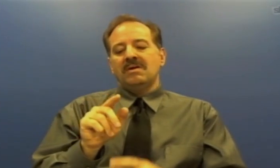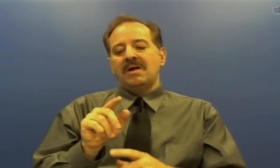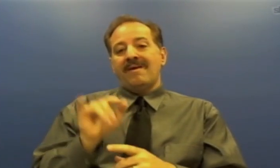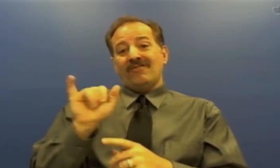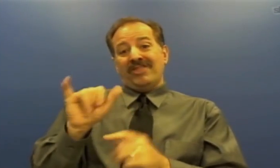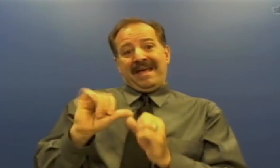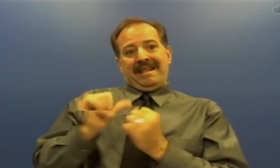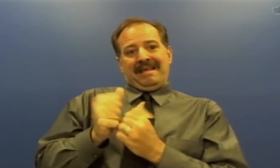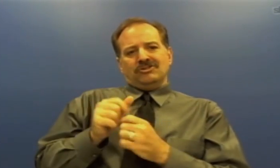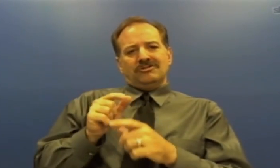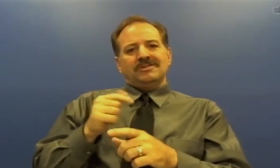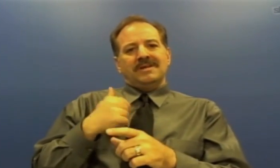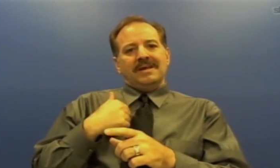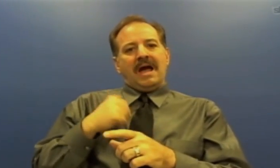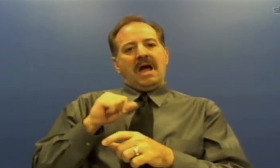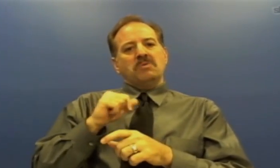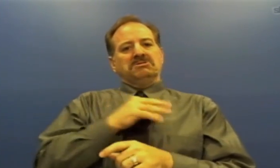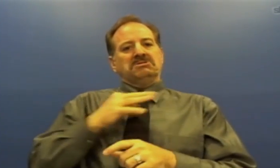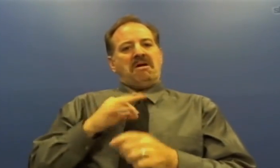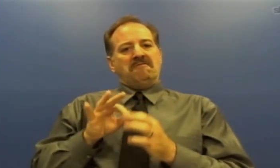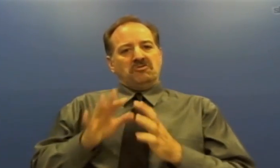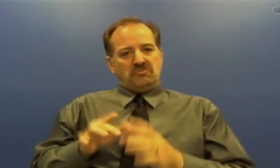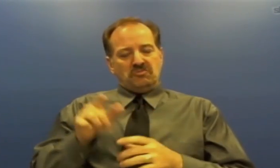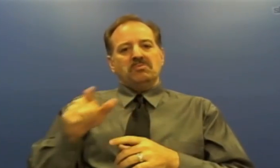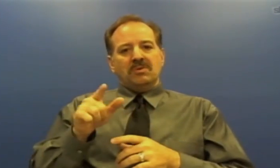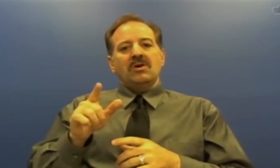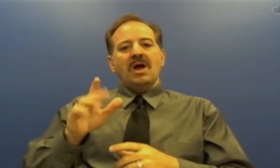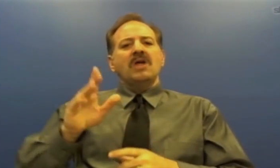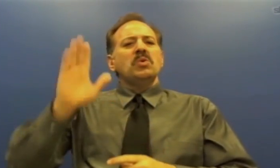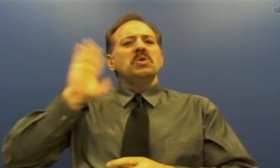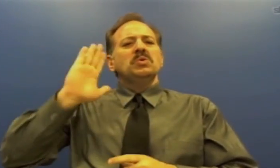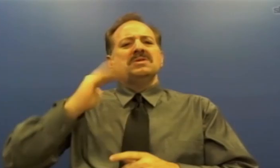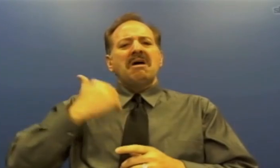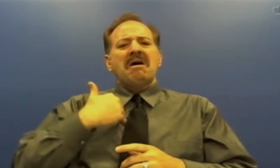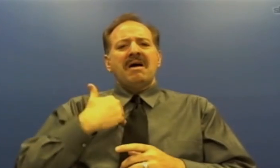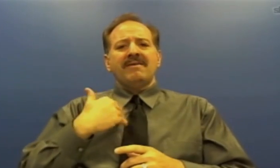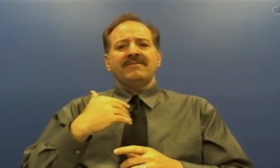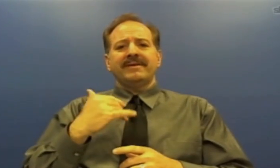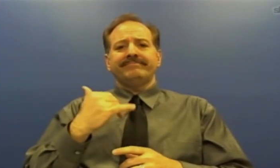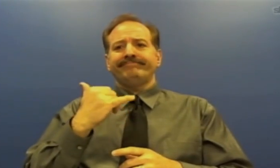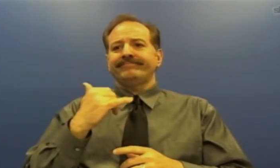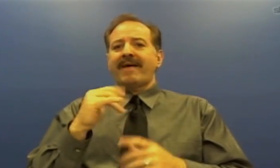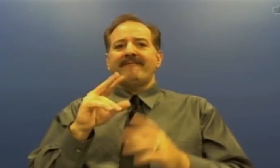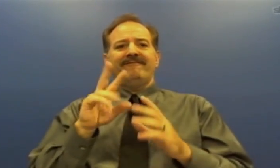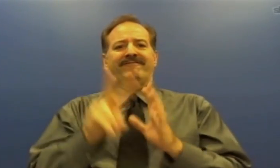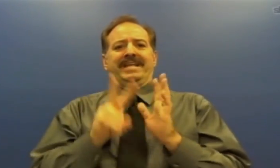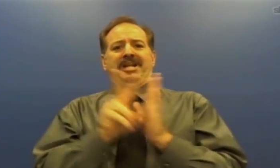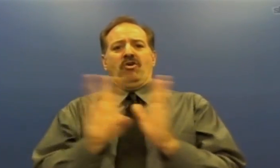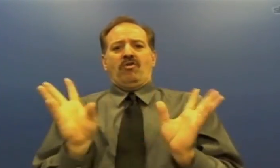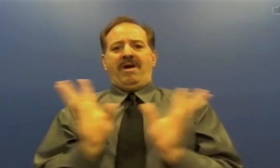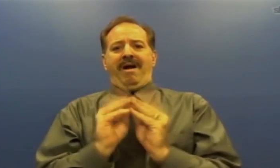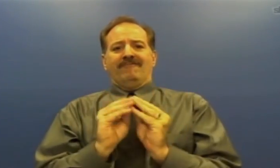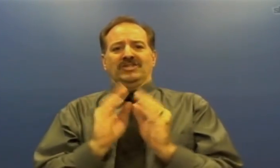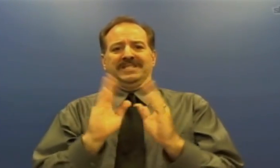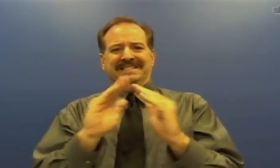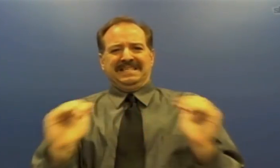Minnesota as VRI work, although we didn't call it that at that time. As a staff interpreter, there would be often